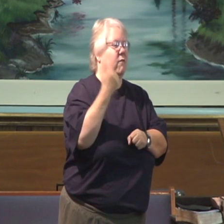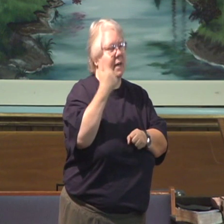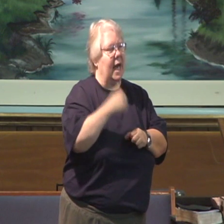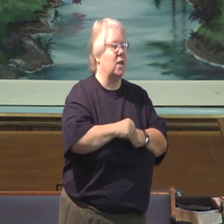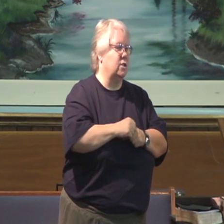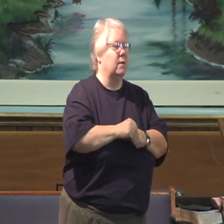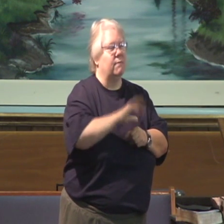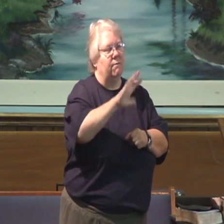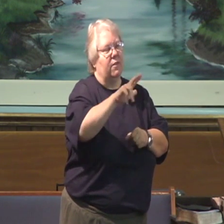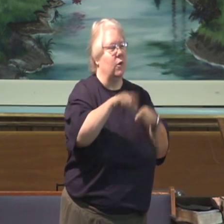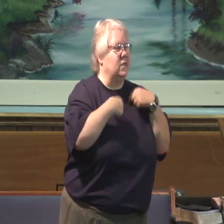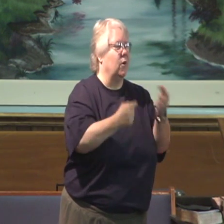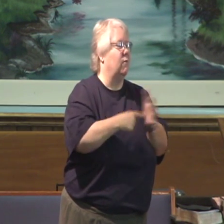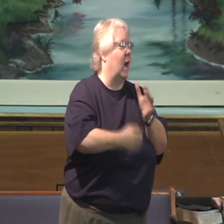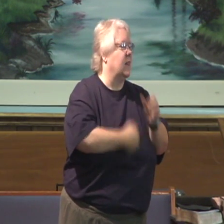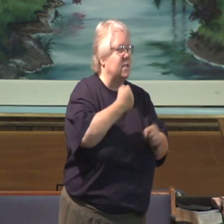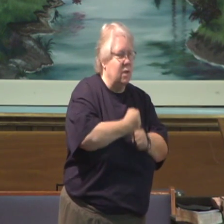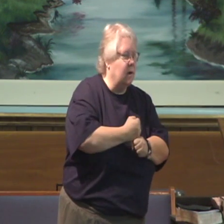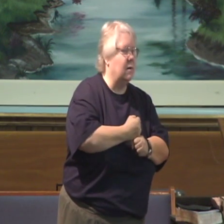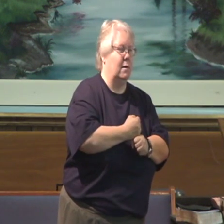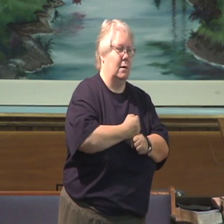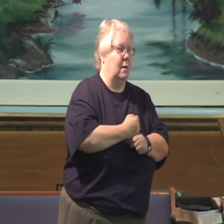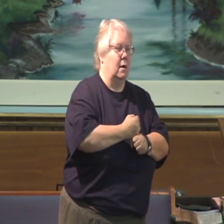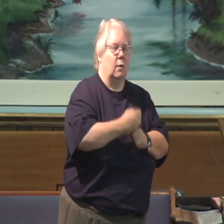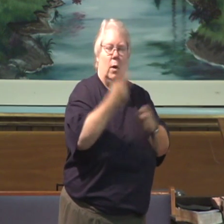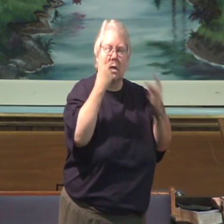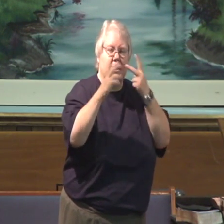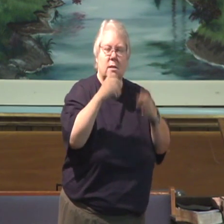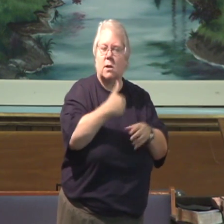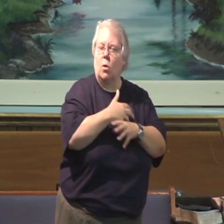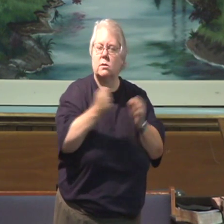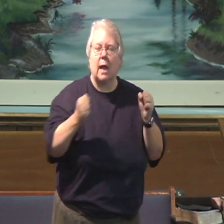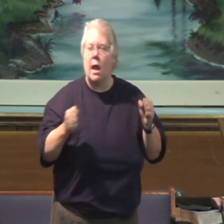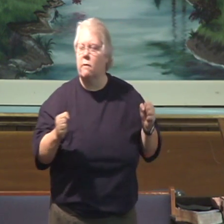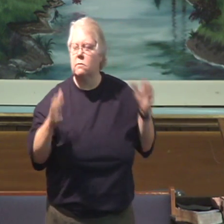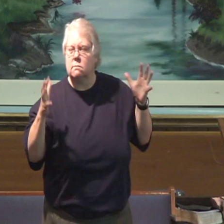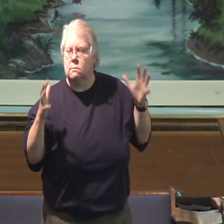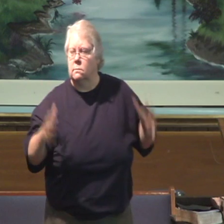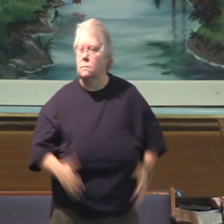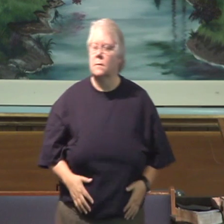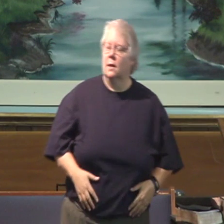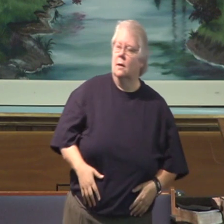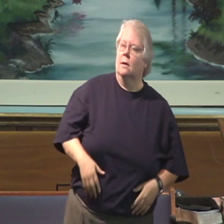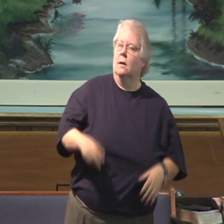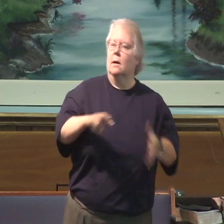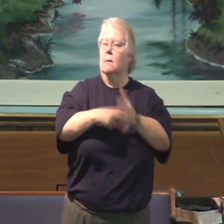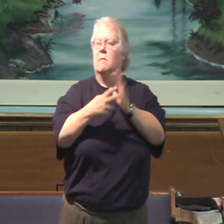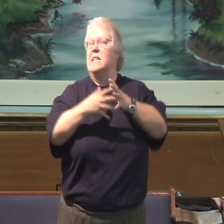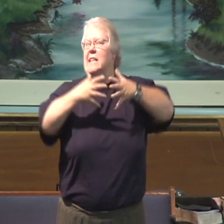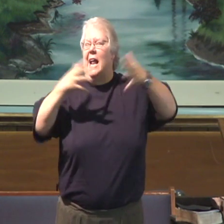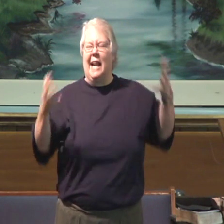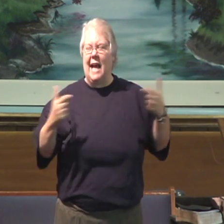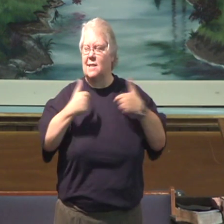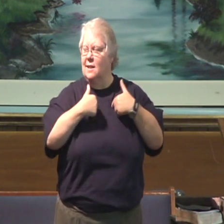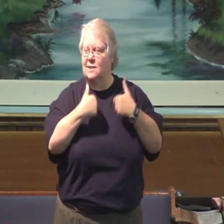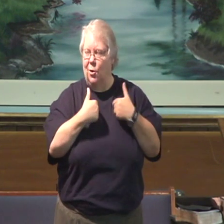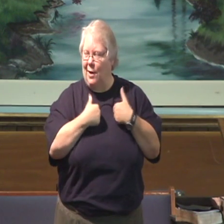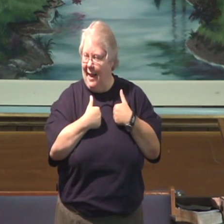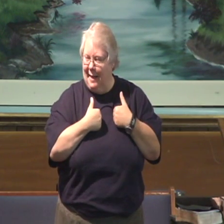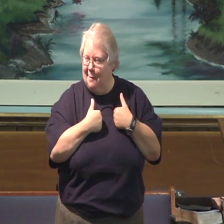167 last year, 53 so far this year. When I see souls saved, it means I lack to this old people.